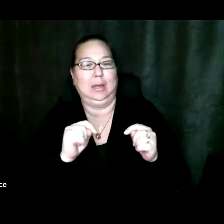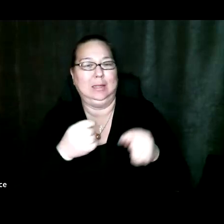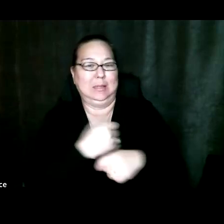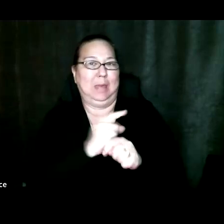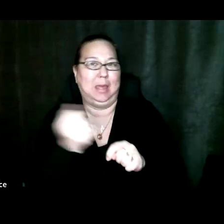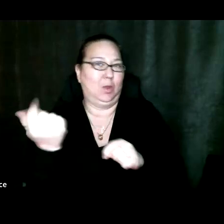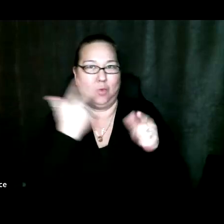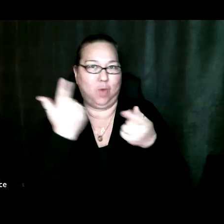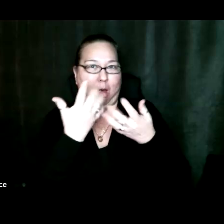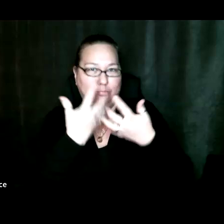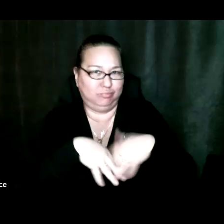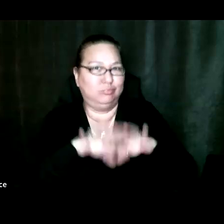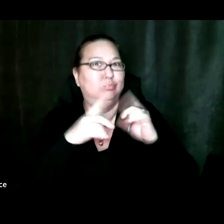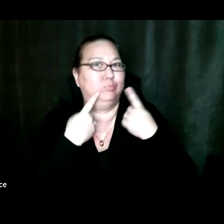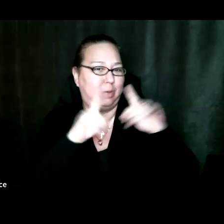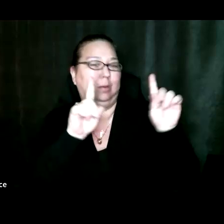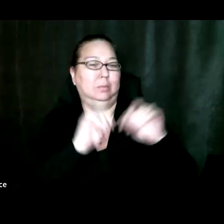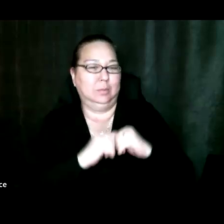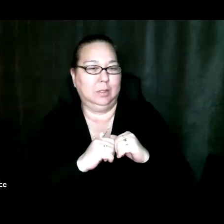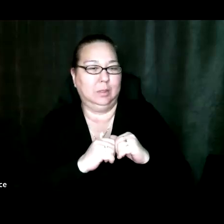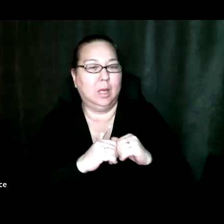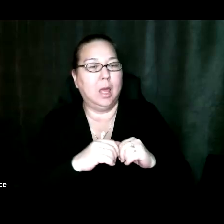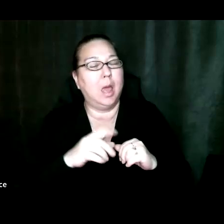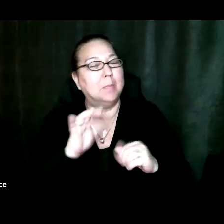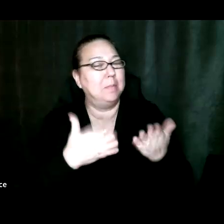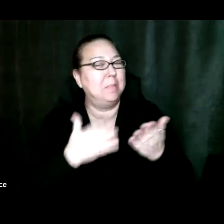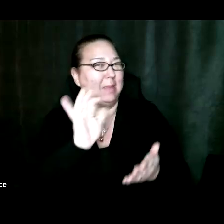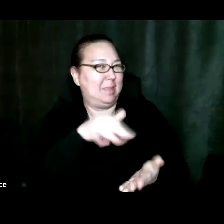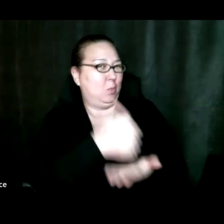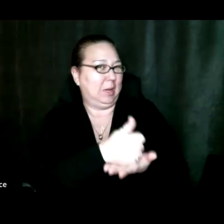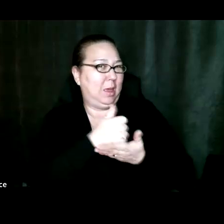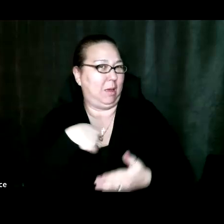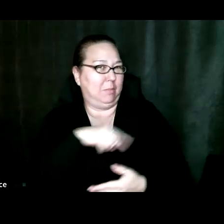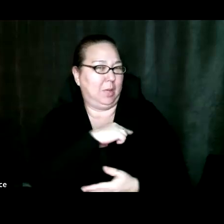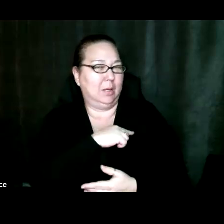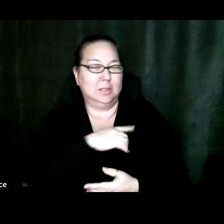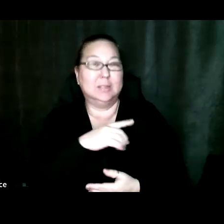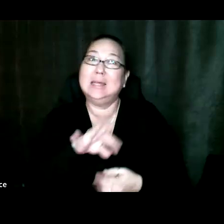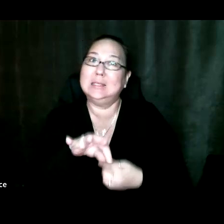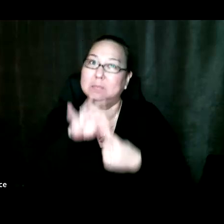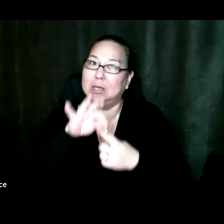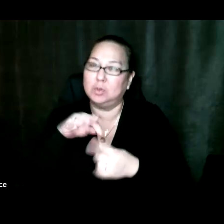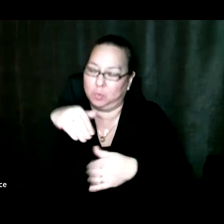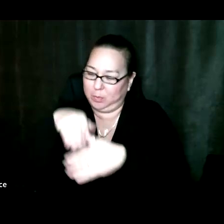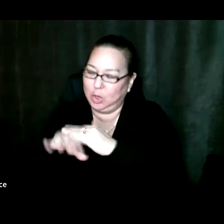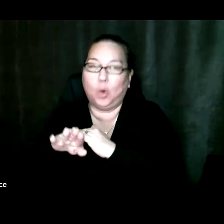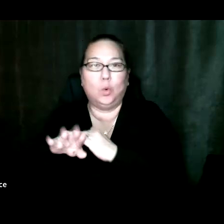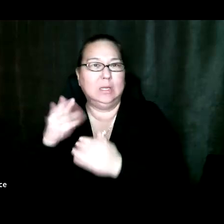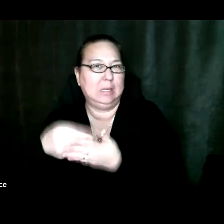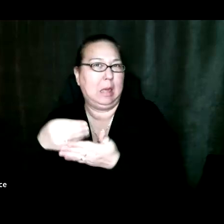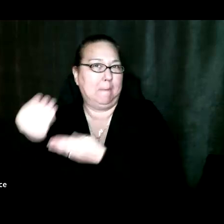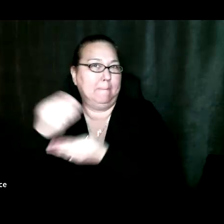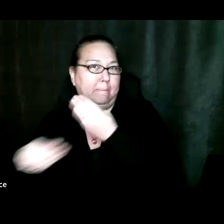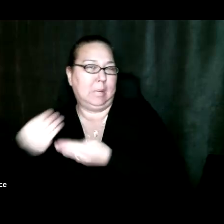us, particularly as we get ready to go into budget season, to understand, where are we making progress?